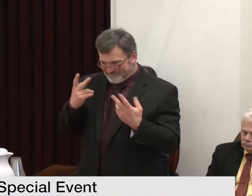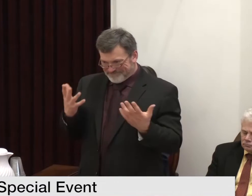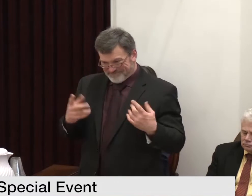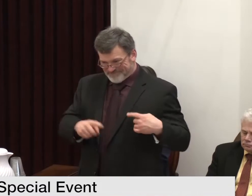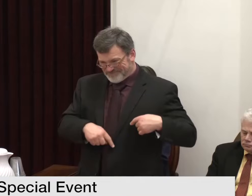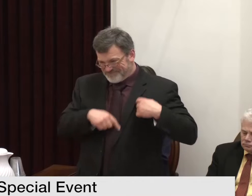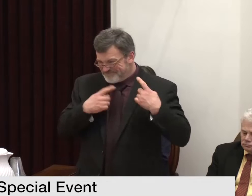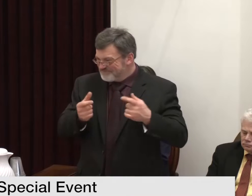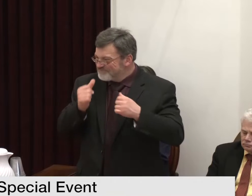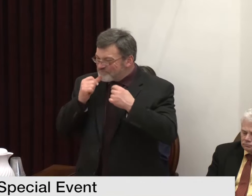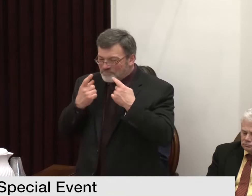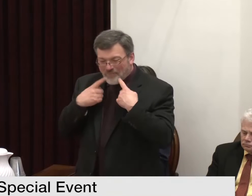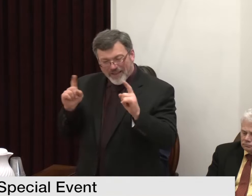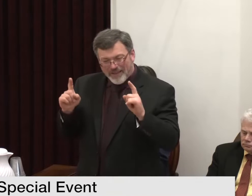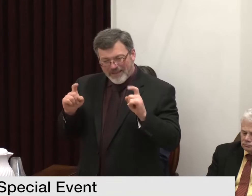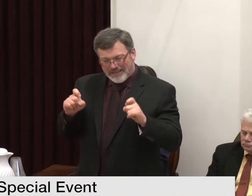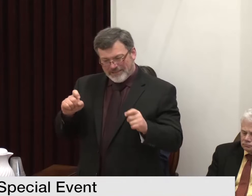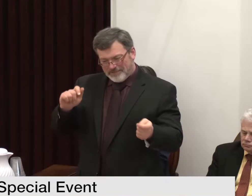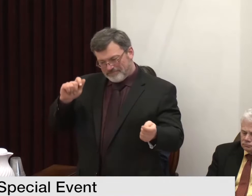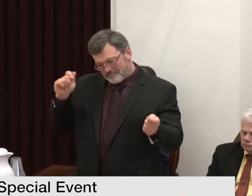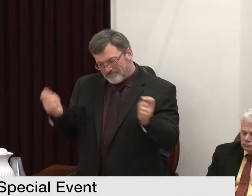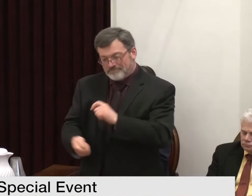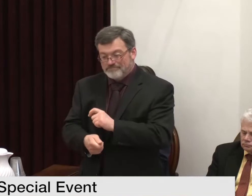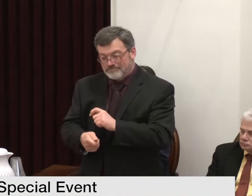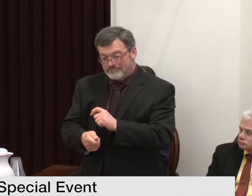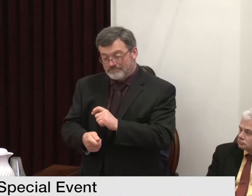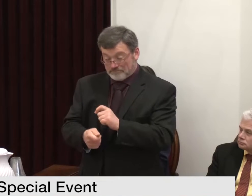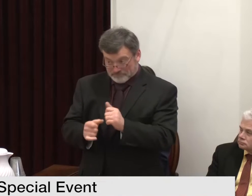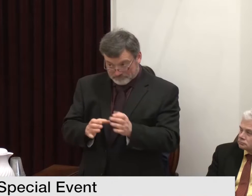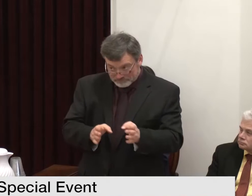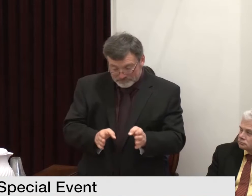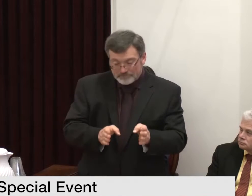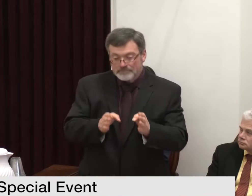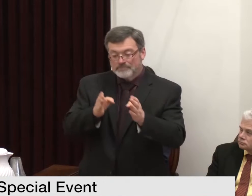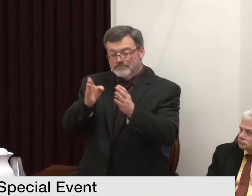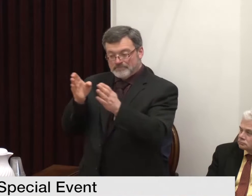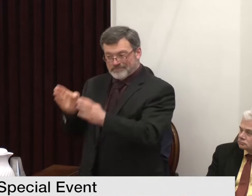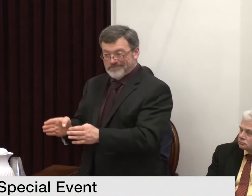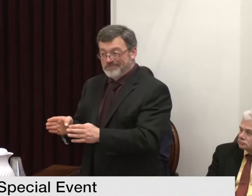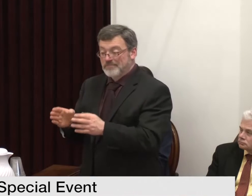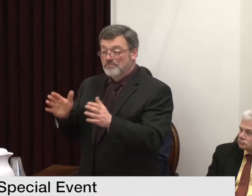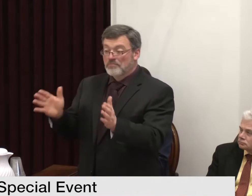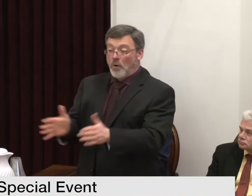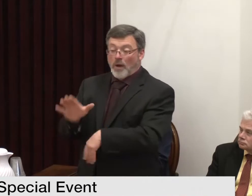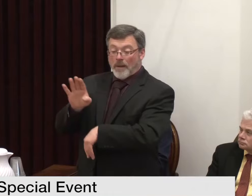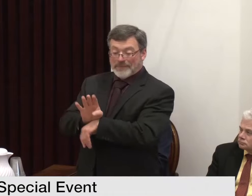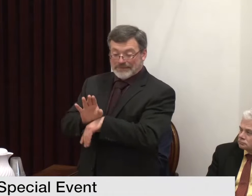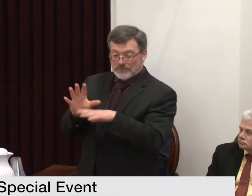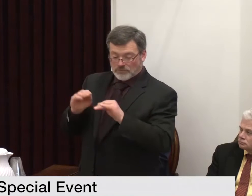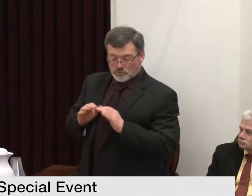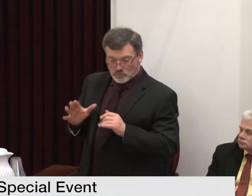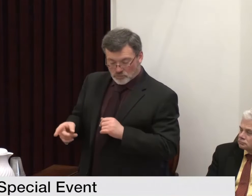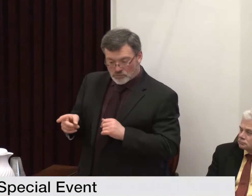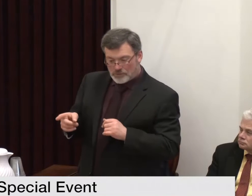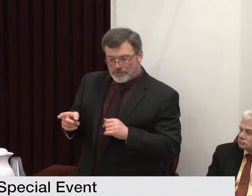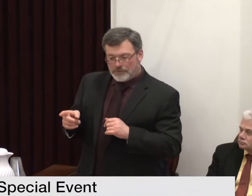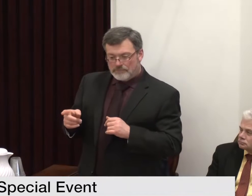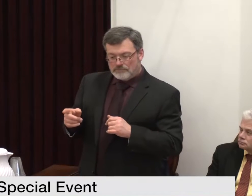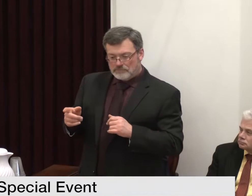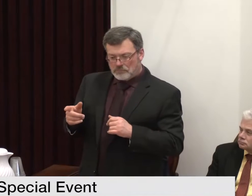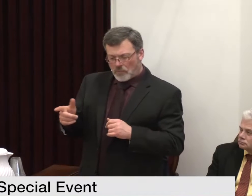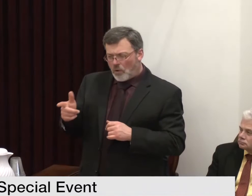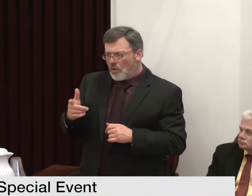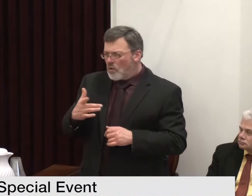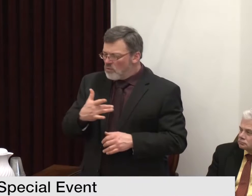Or small business owners in Middlebury, who made clear you can have empathy for the factors that drive people to